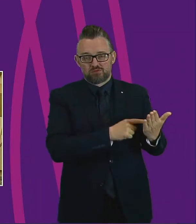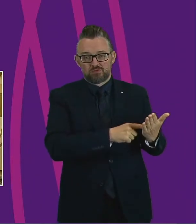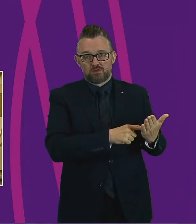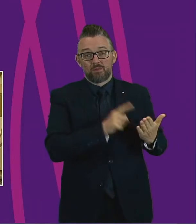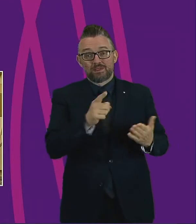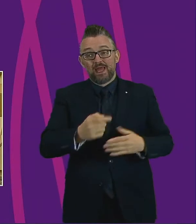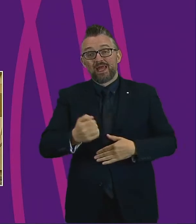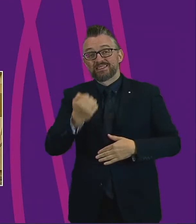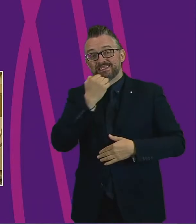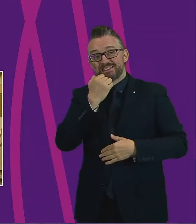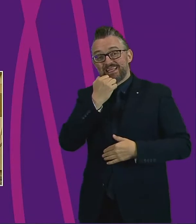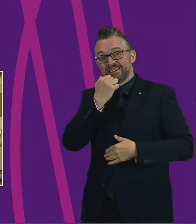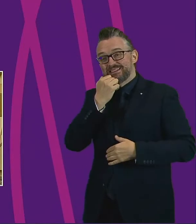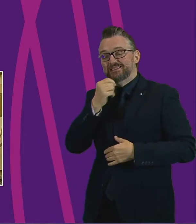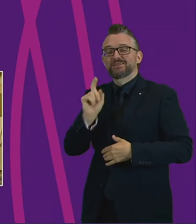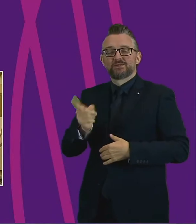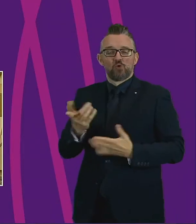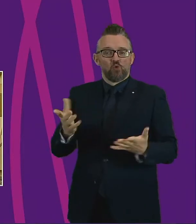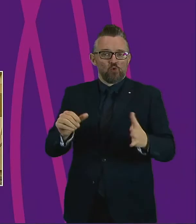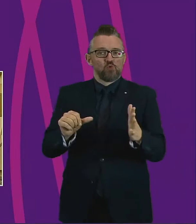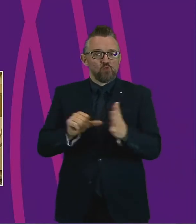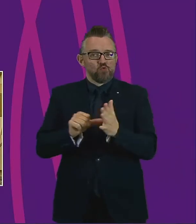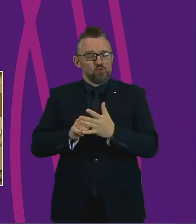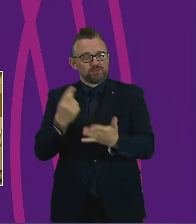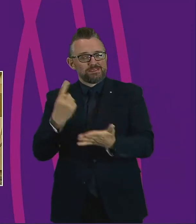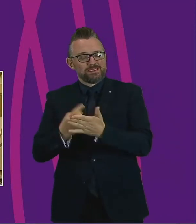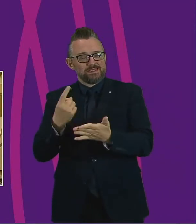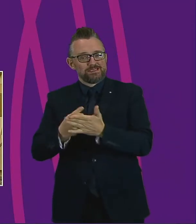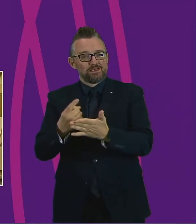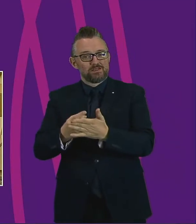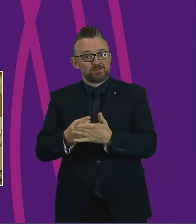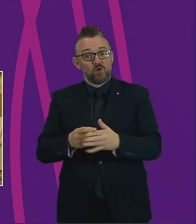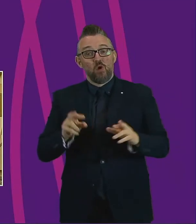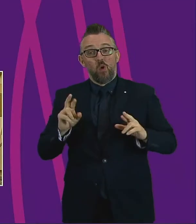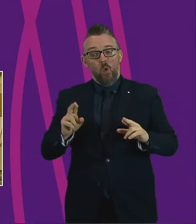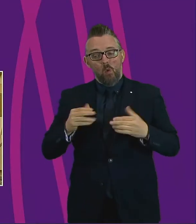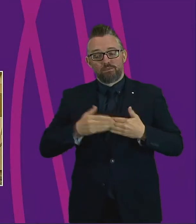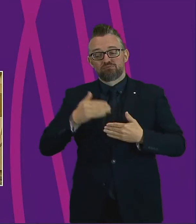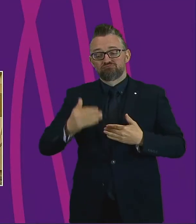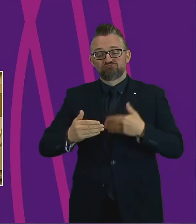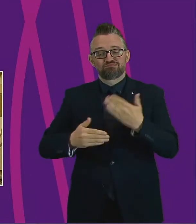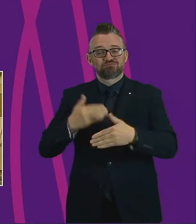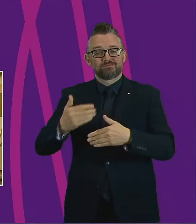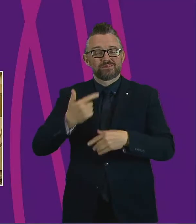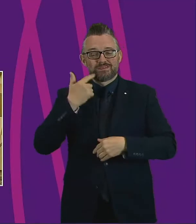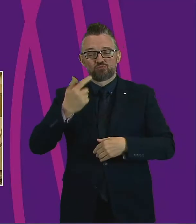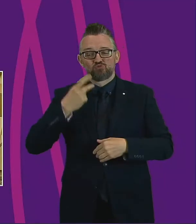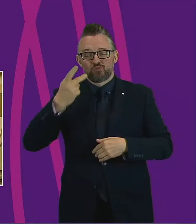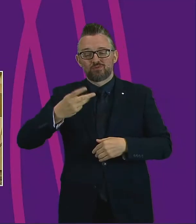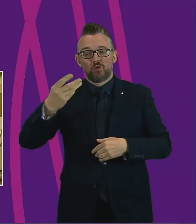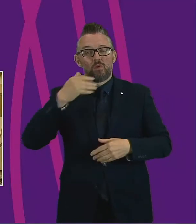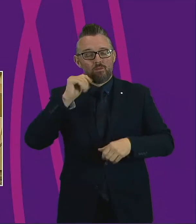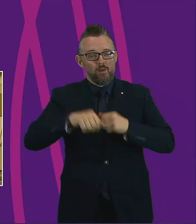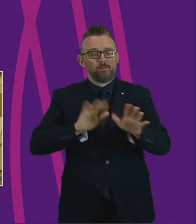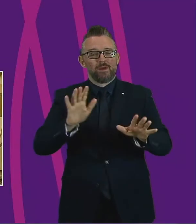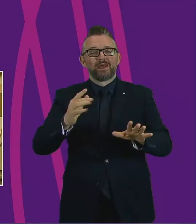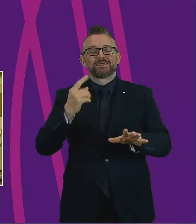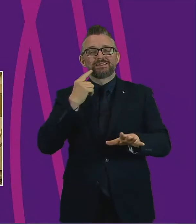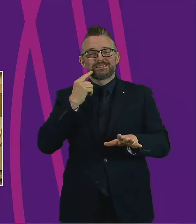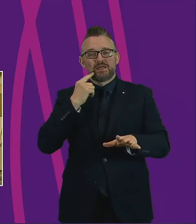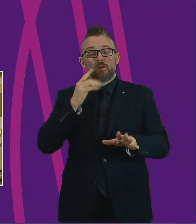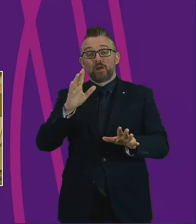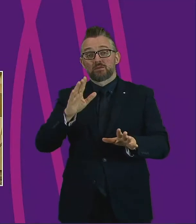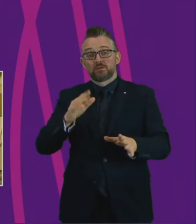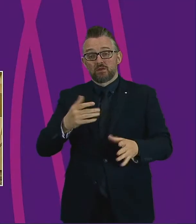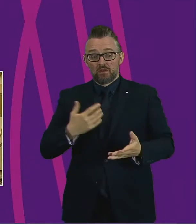always going to be one of the most difficult things in dealing with this virus. Hopefully it becomes easier as the weeks go on, but it is the uncertainties of the